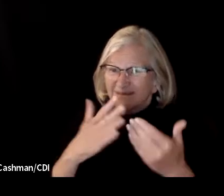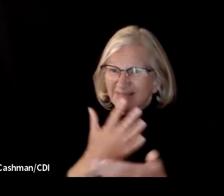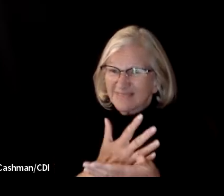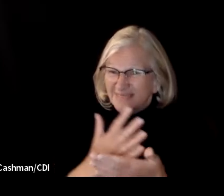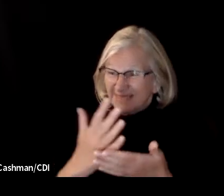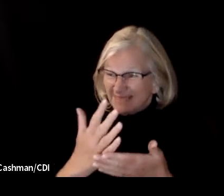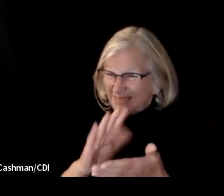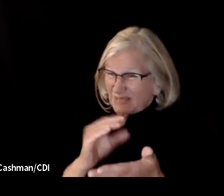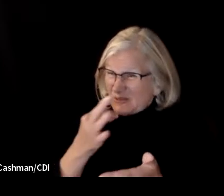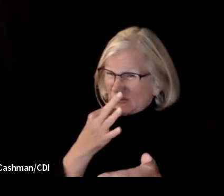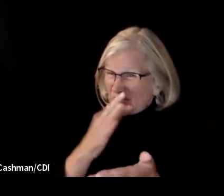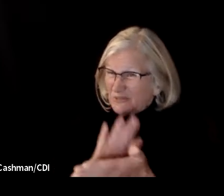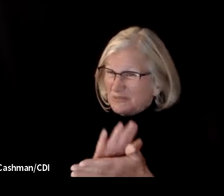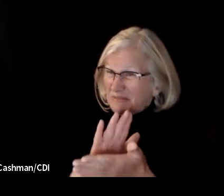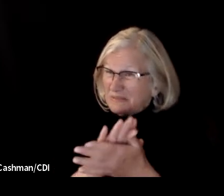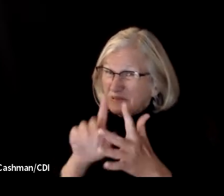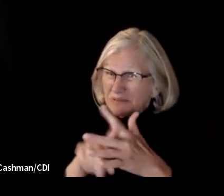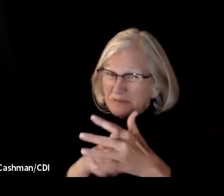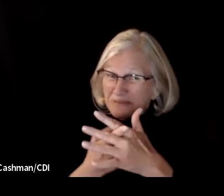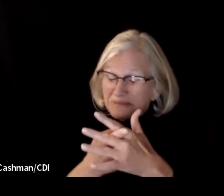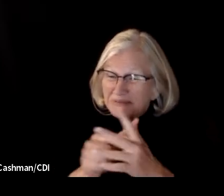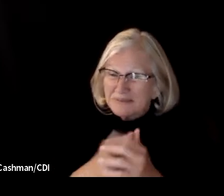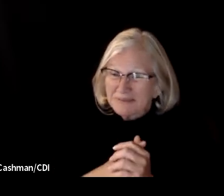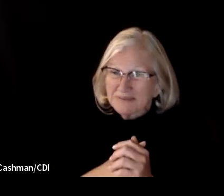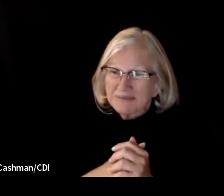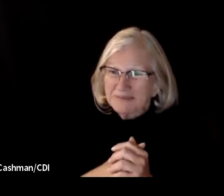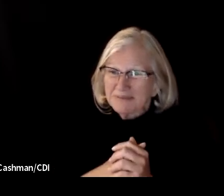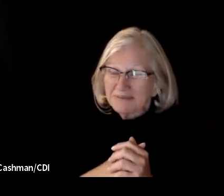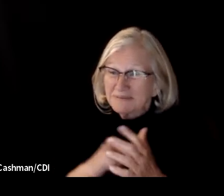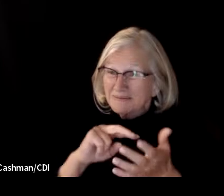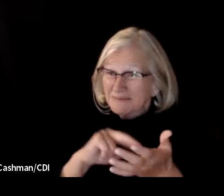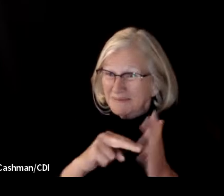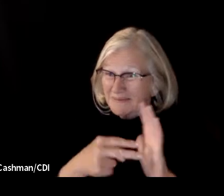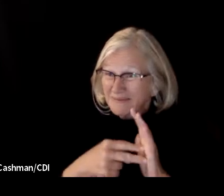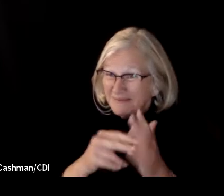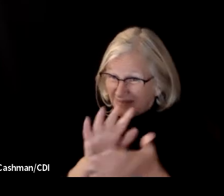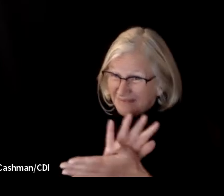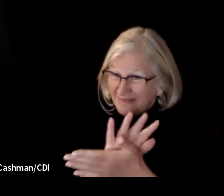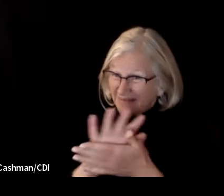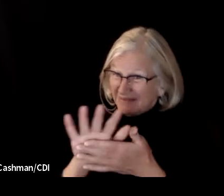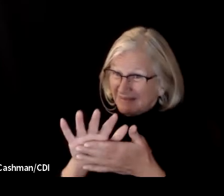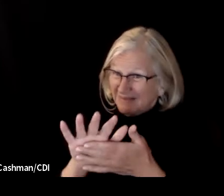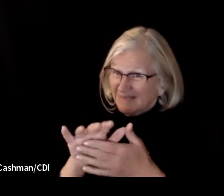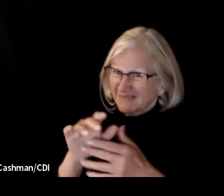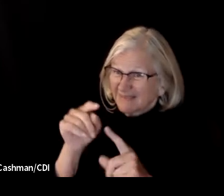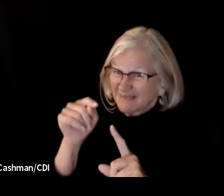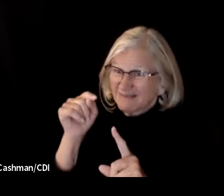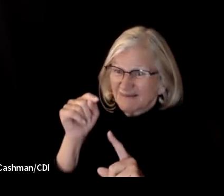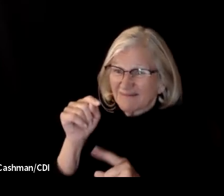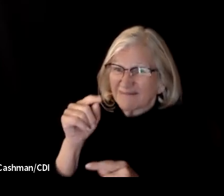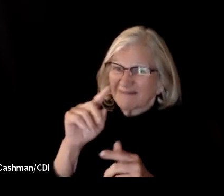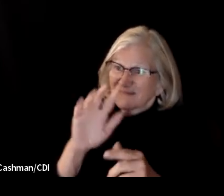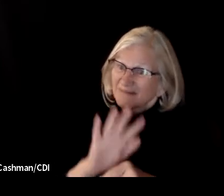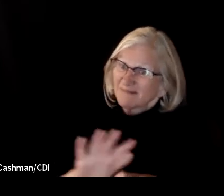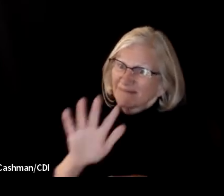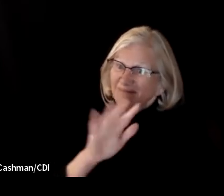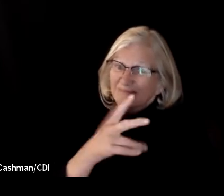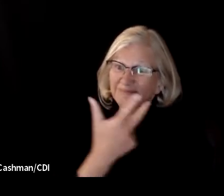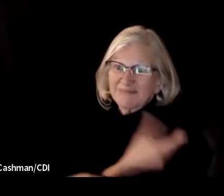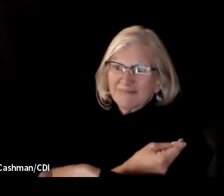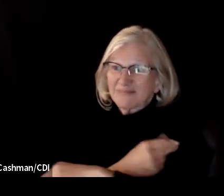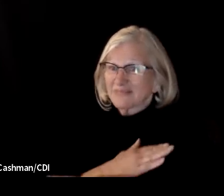Pfizer vaccine for those the 12 to 17-year-olds, and same with Moderna. Of course, the J&J is a